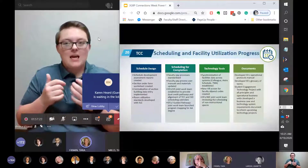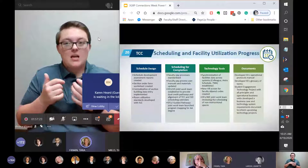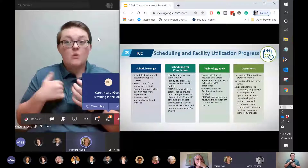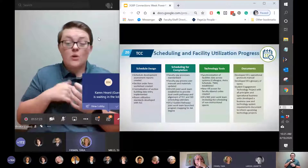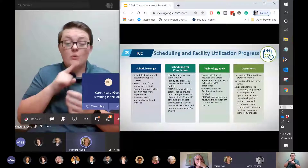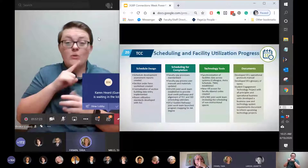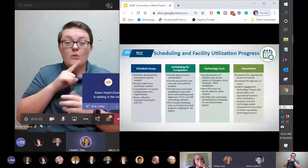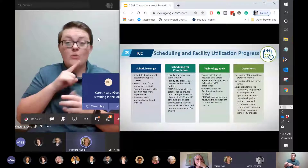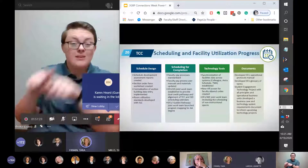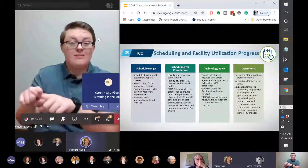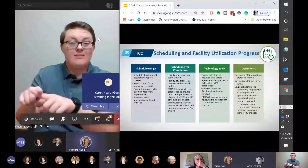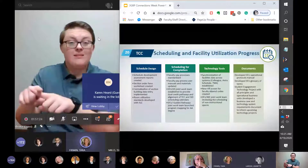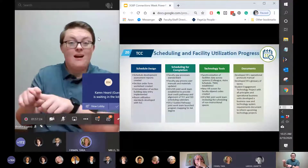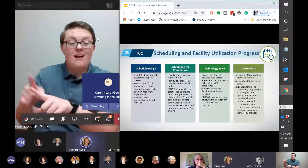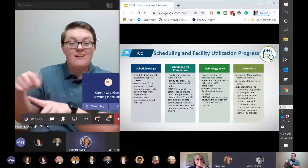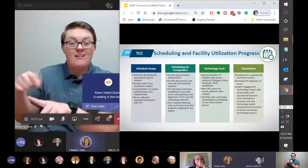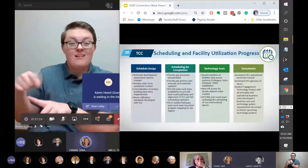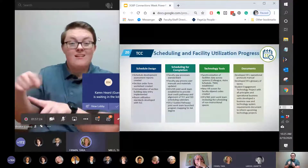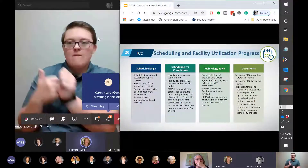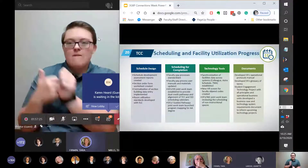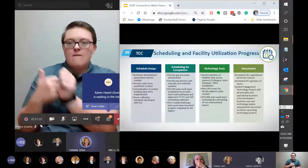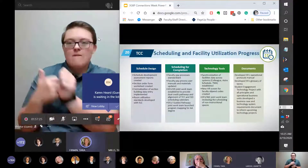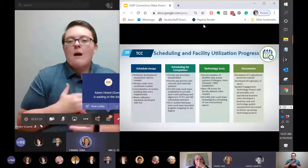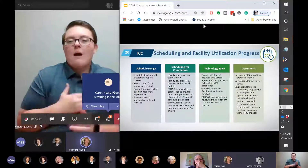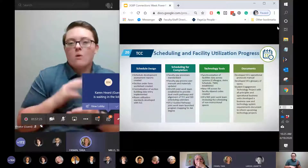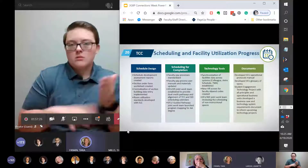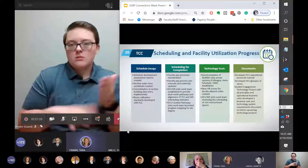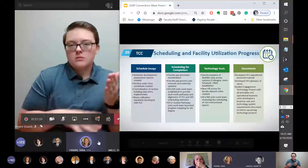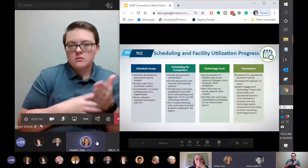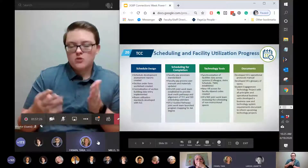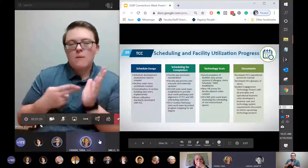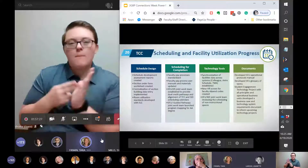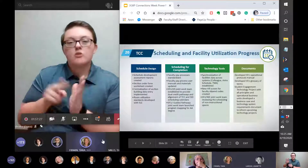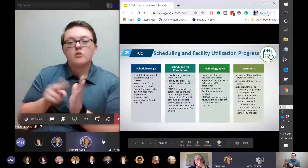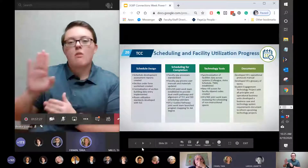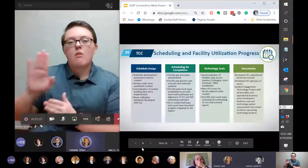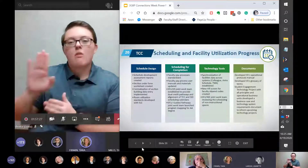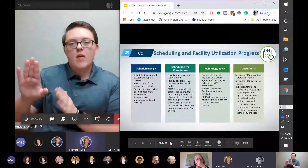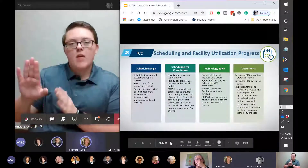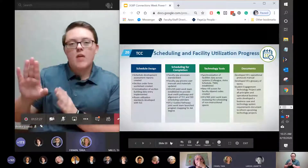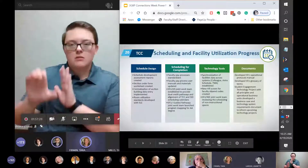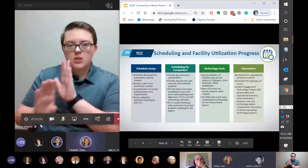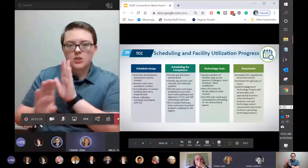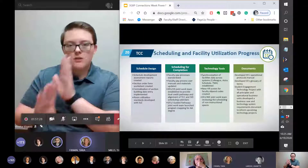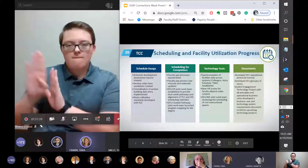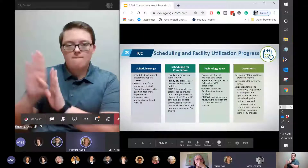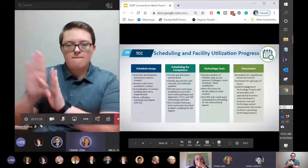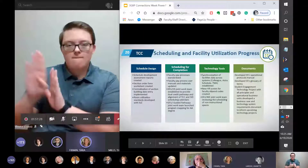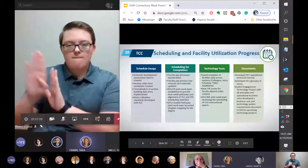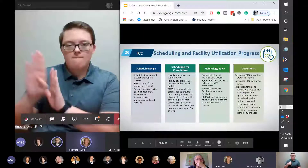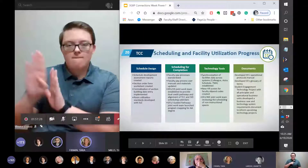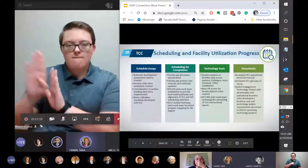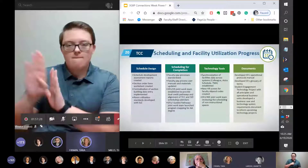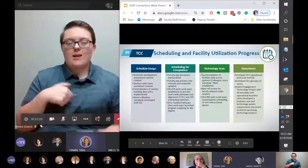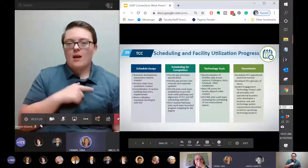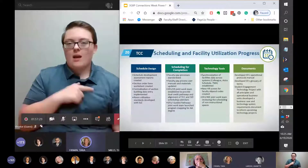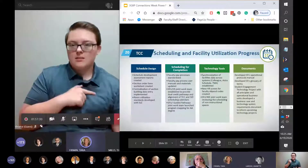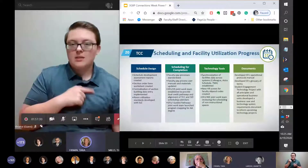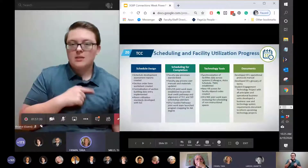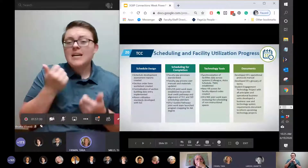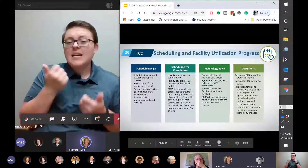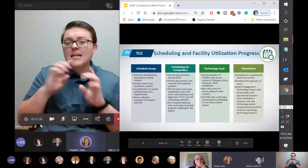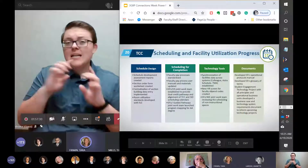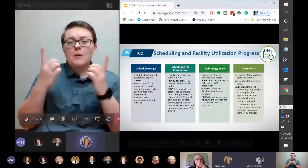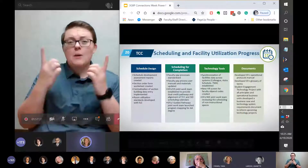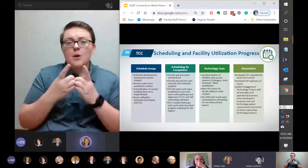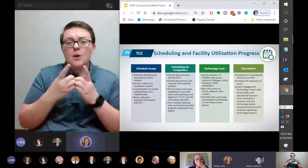to follow our schedule and to make sure that their sections are being developed. I think any department chair here that works with dual credit